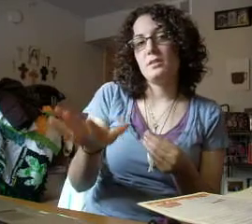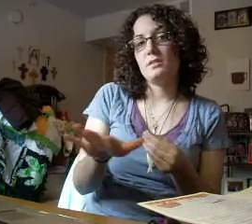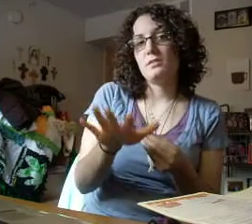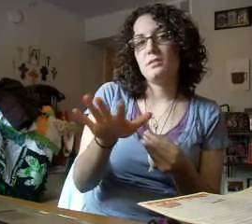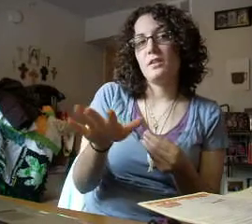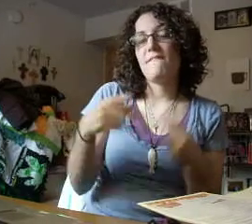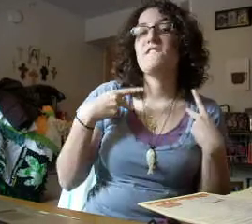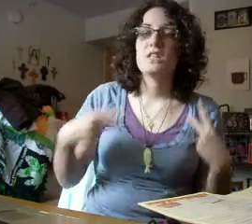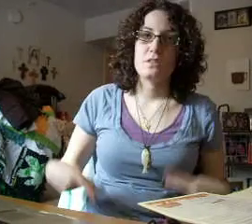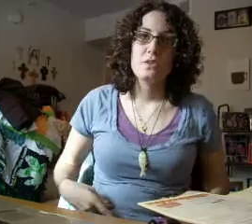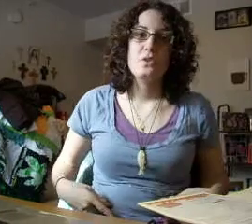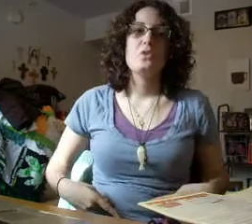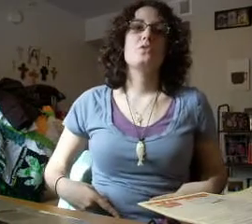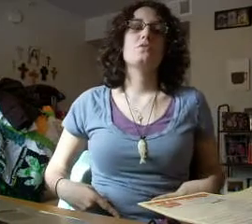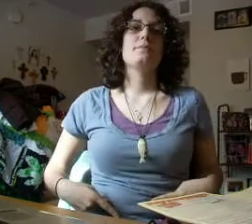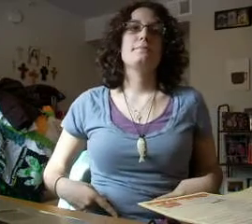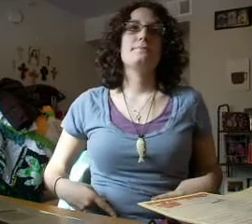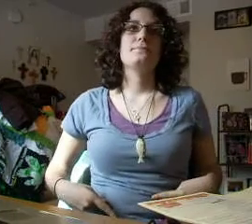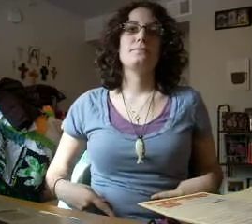physical state, for instance, and